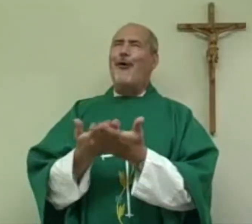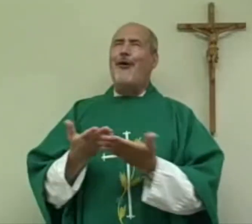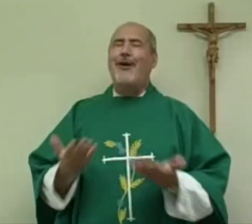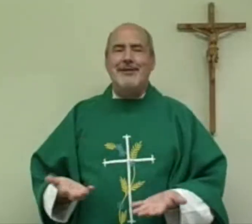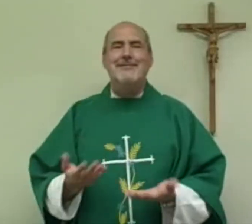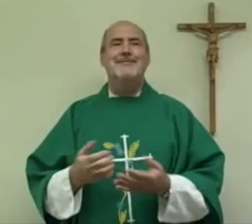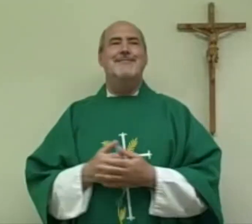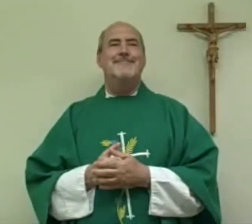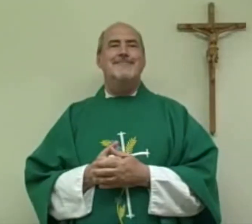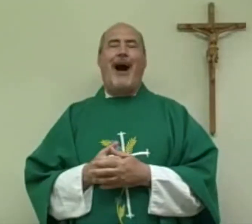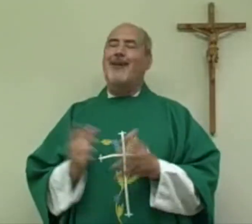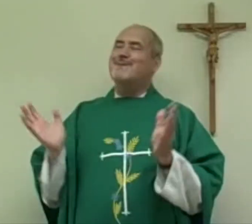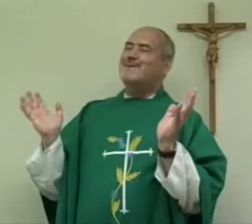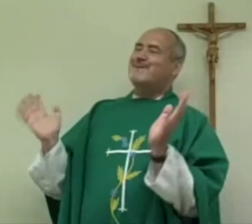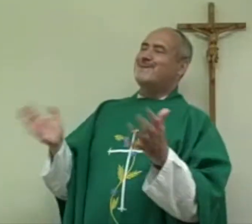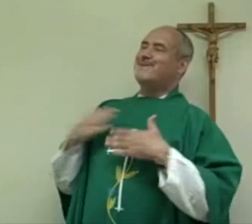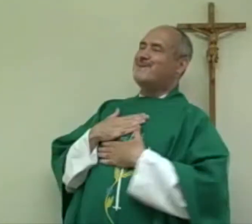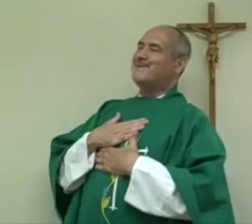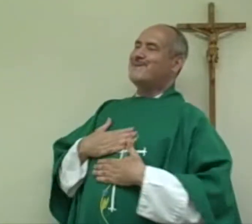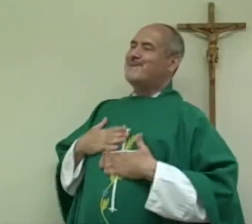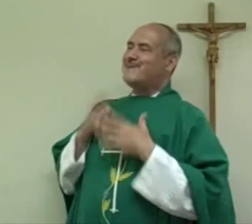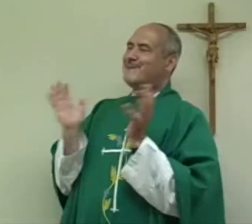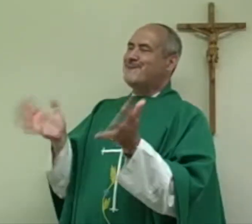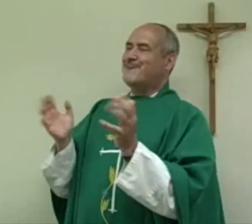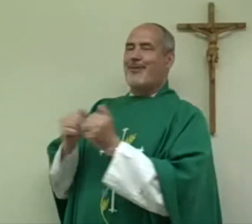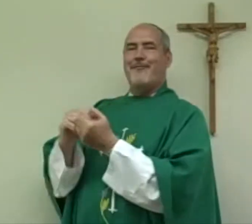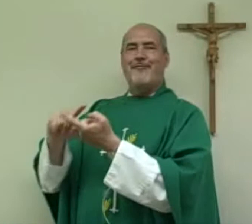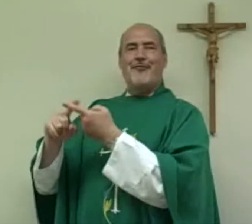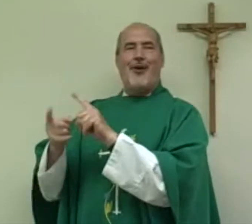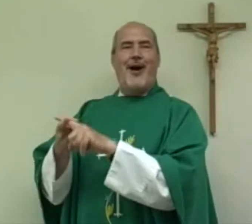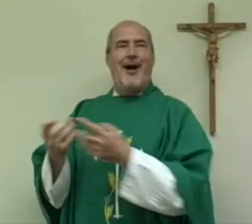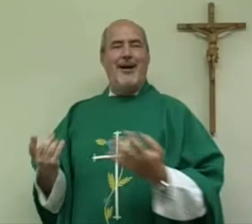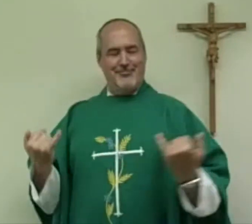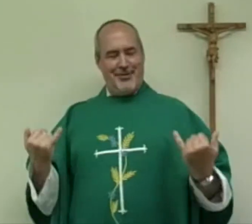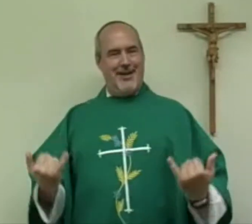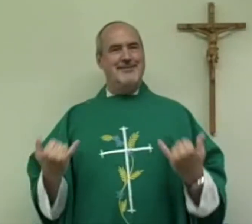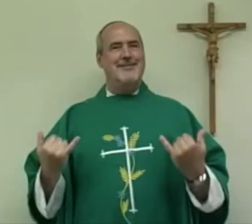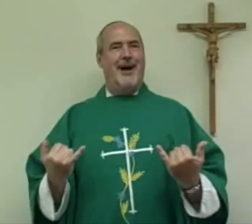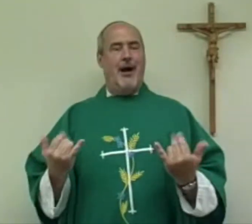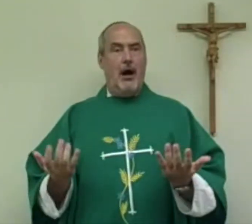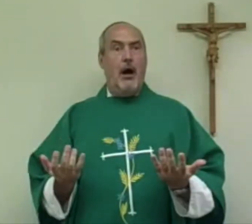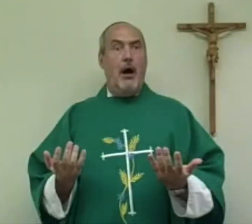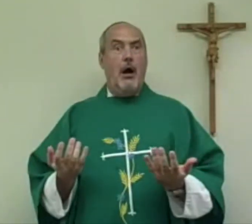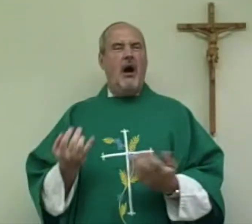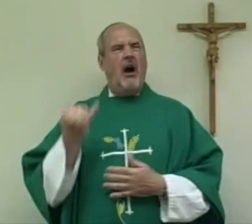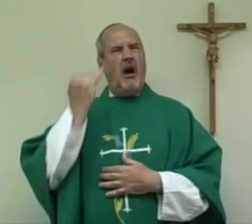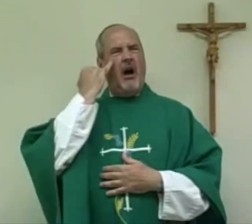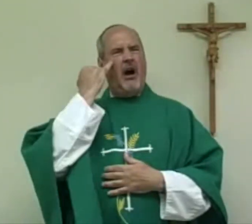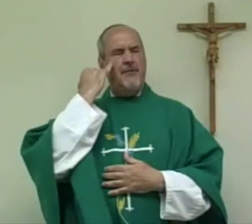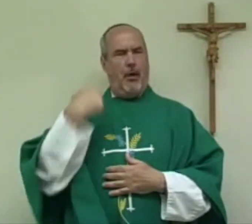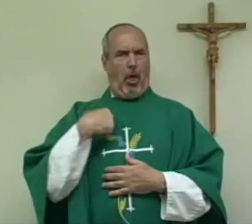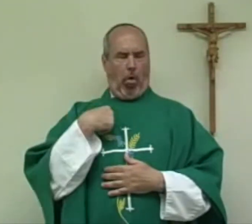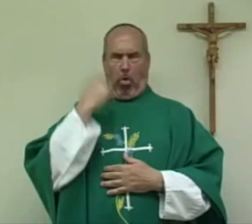how good the soup is or the food. Or I could be talking to a friend of mine and really enjoy that in the